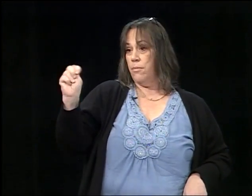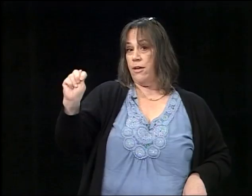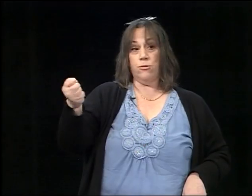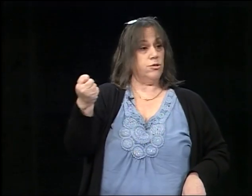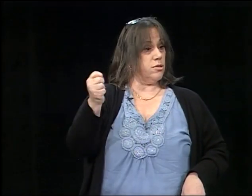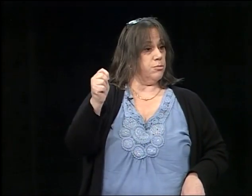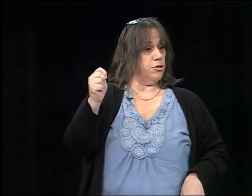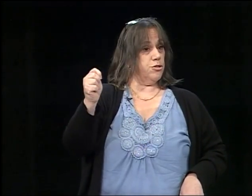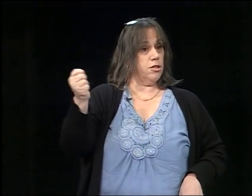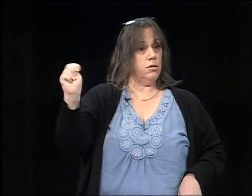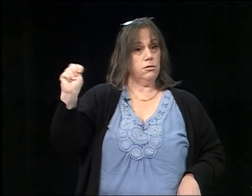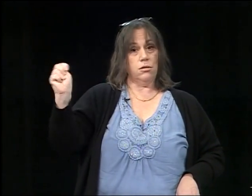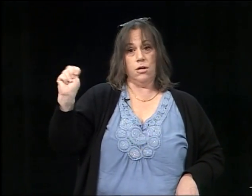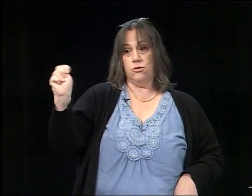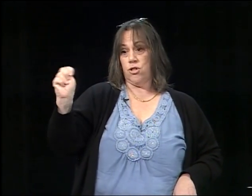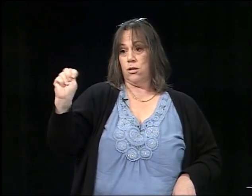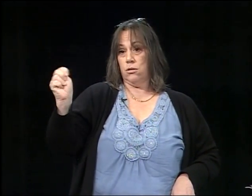Bathroom is simply your tea and you shake.